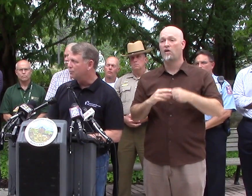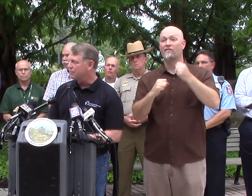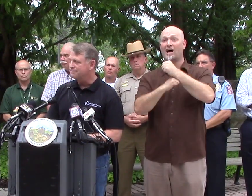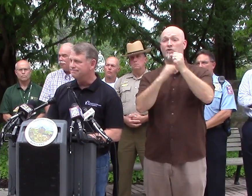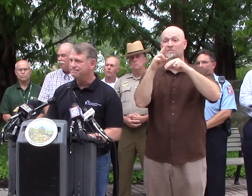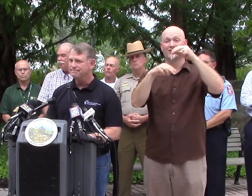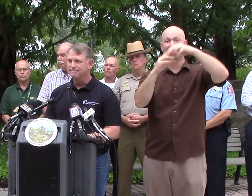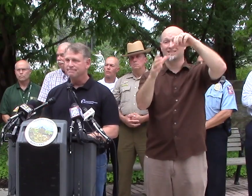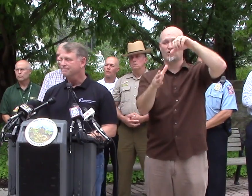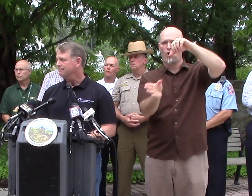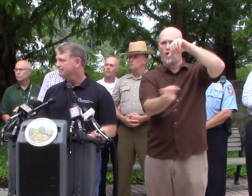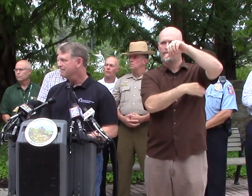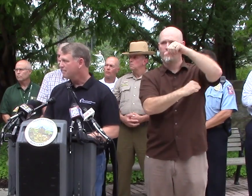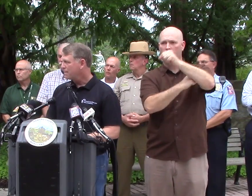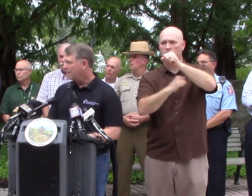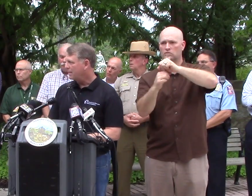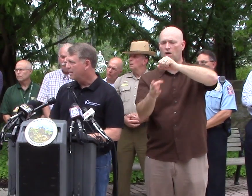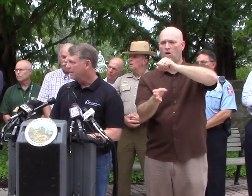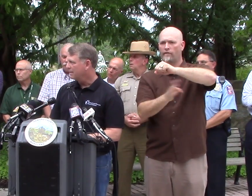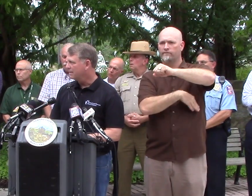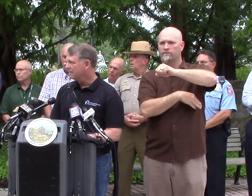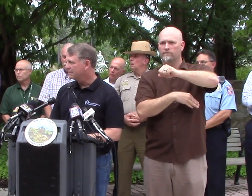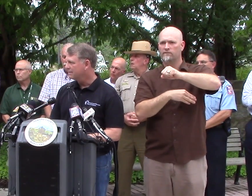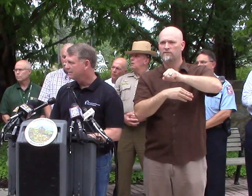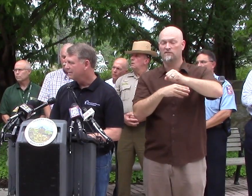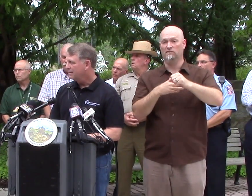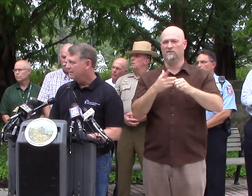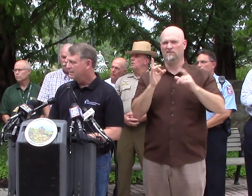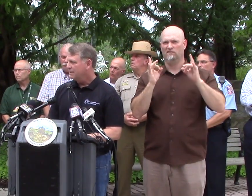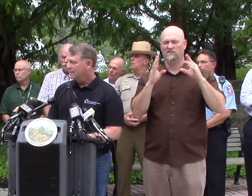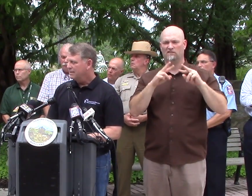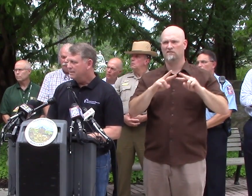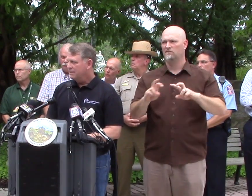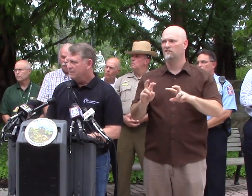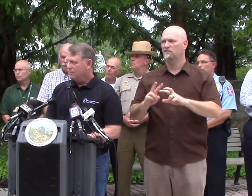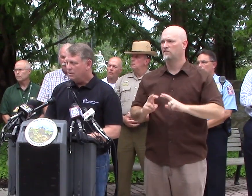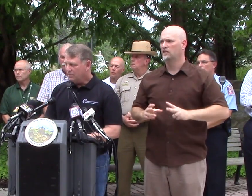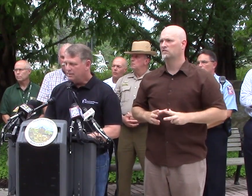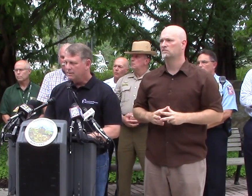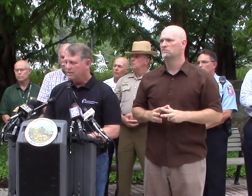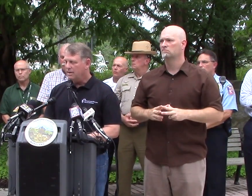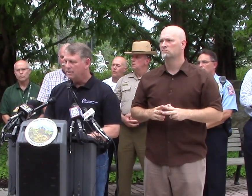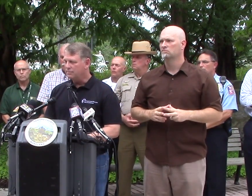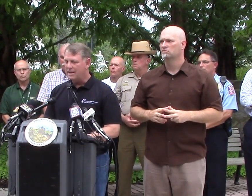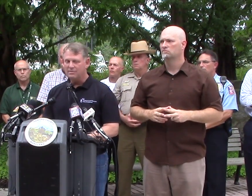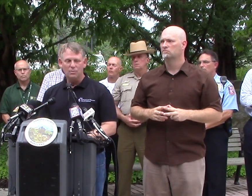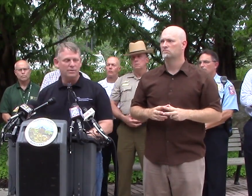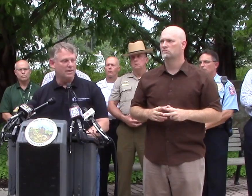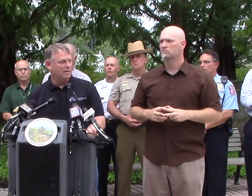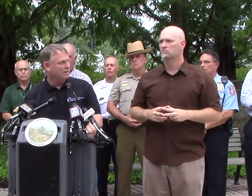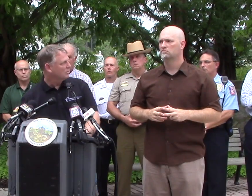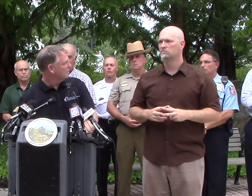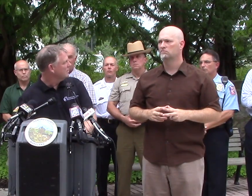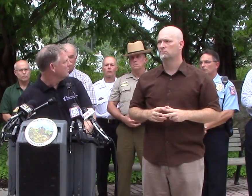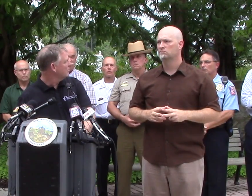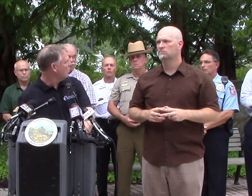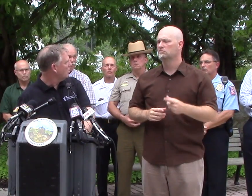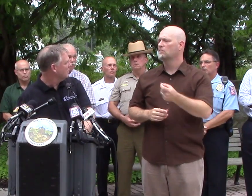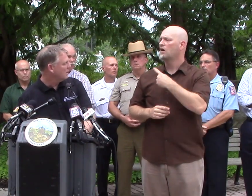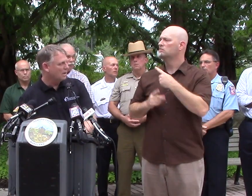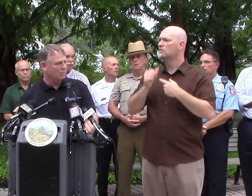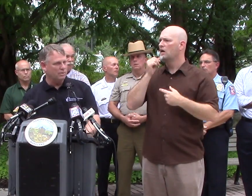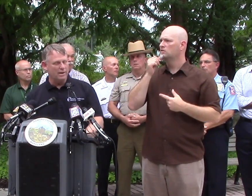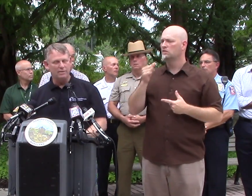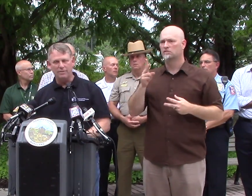we've seen before. Can you just give us, what was your day like yesterday? When did you first find out what was happening? Well, I was actually with Councilman